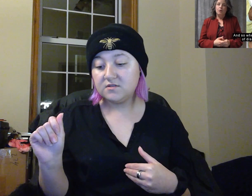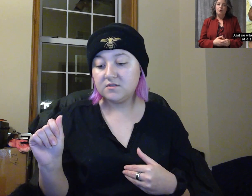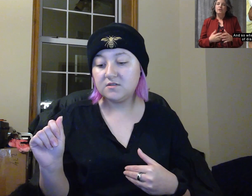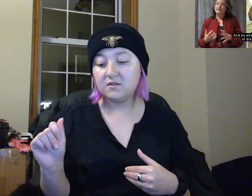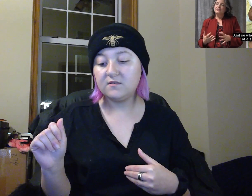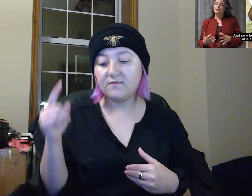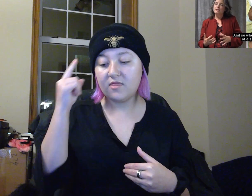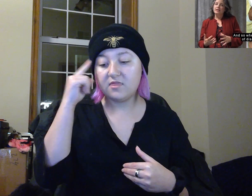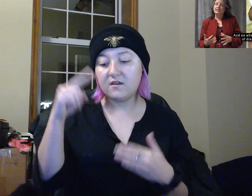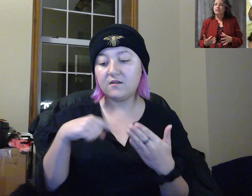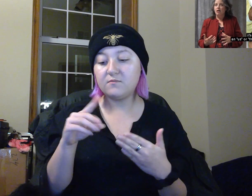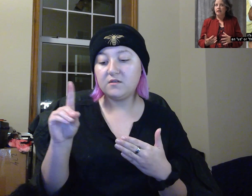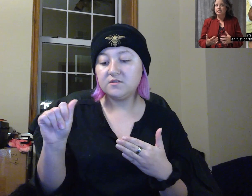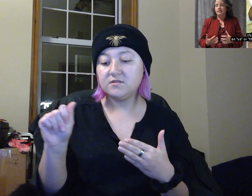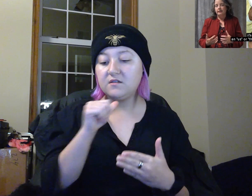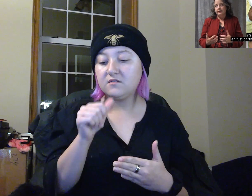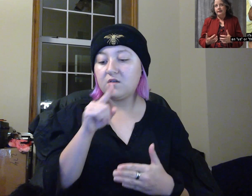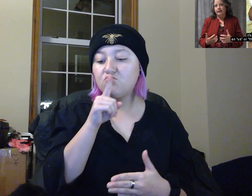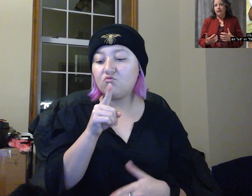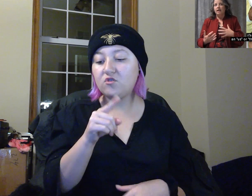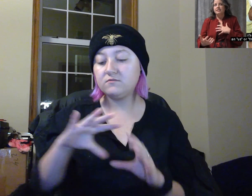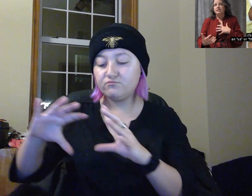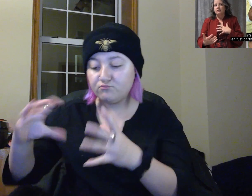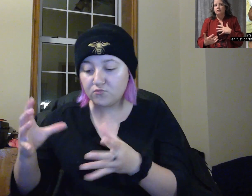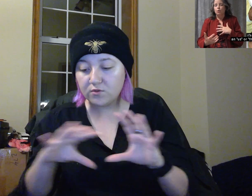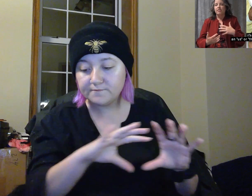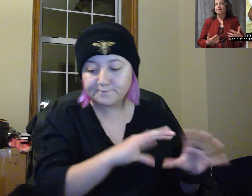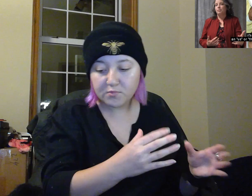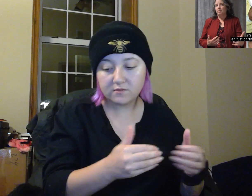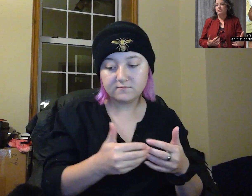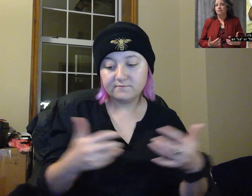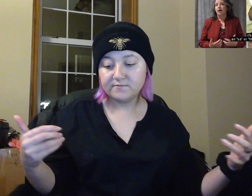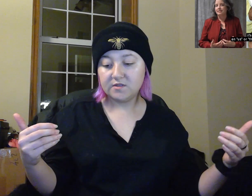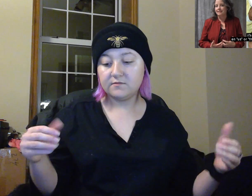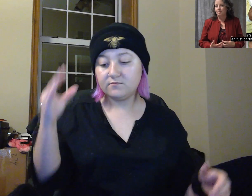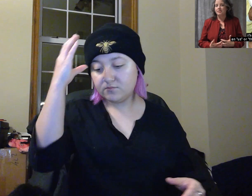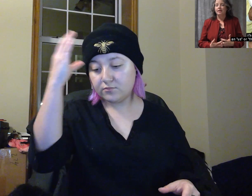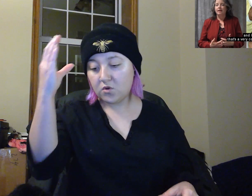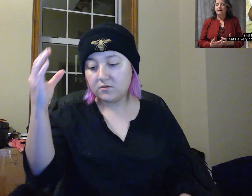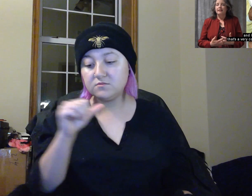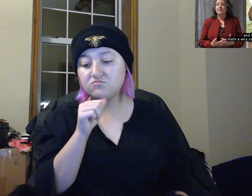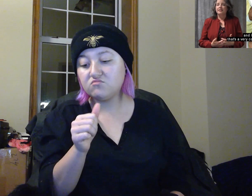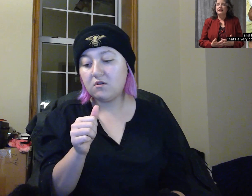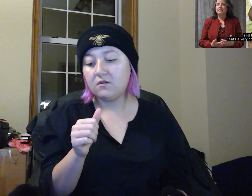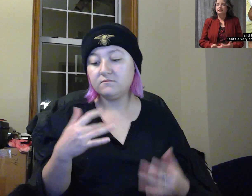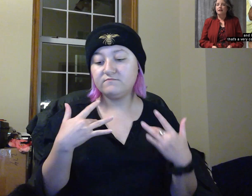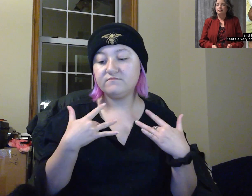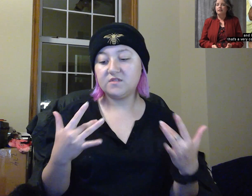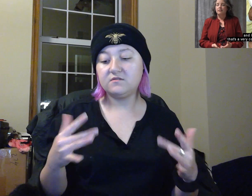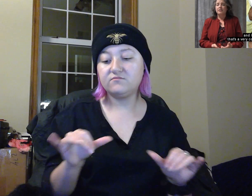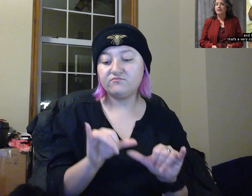And so when you think of disability, it's not an us or them concept. And I think